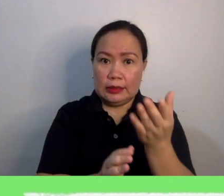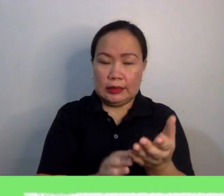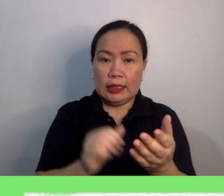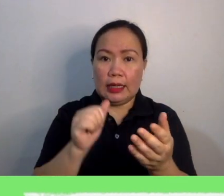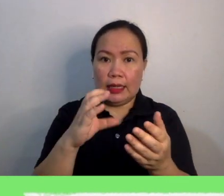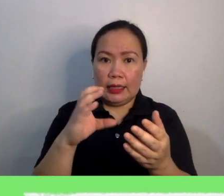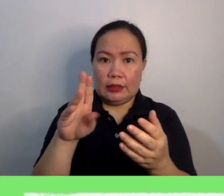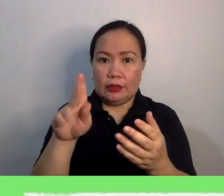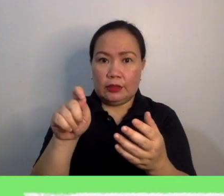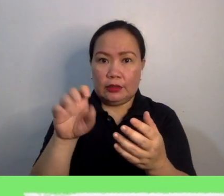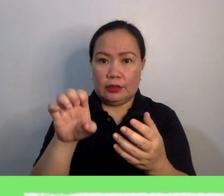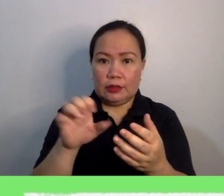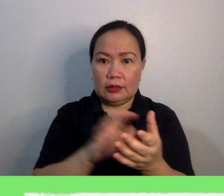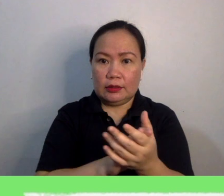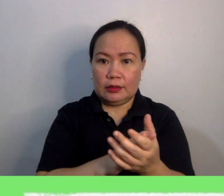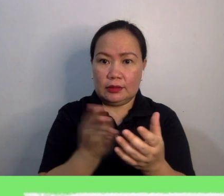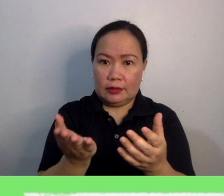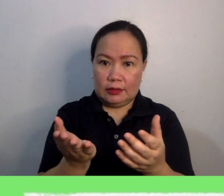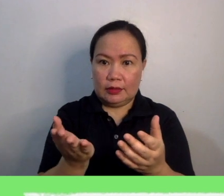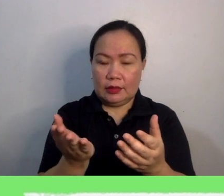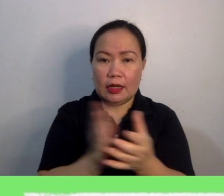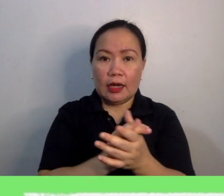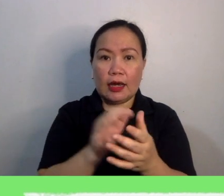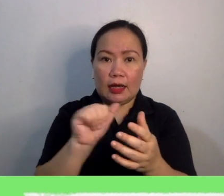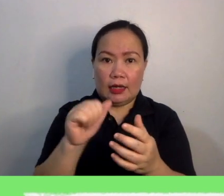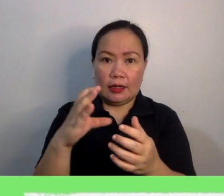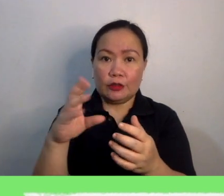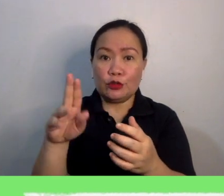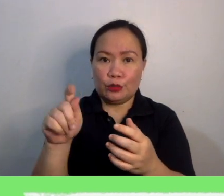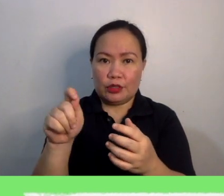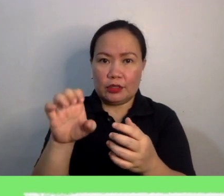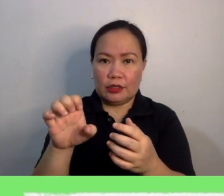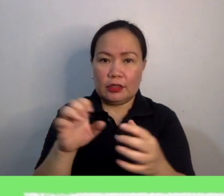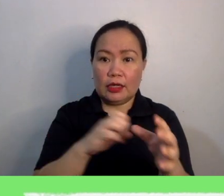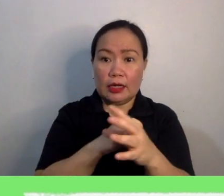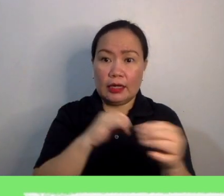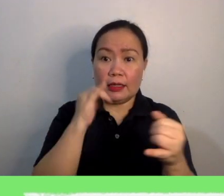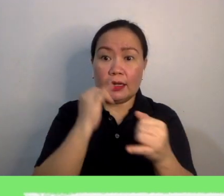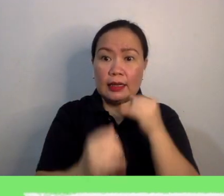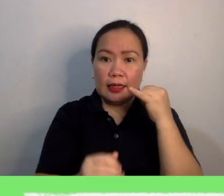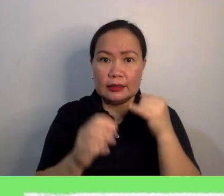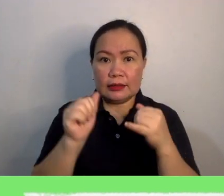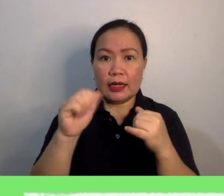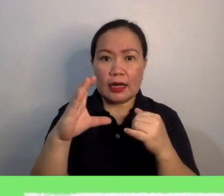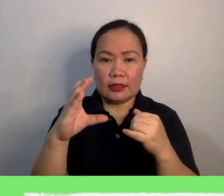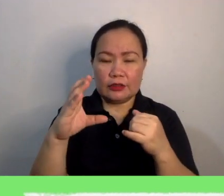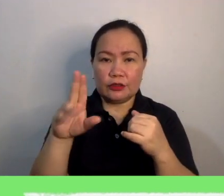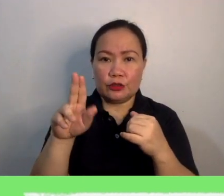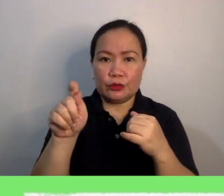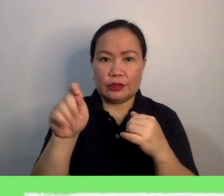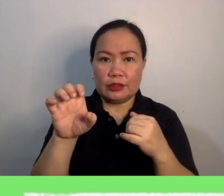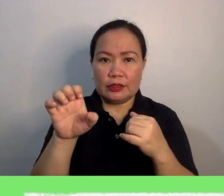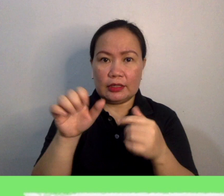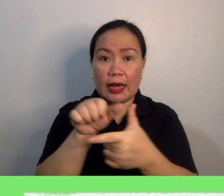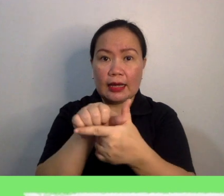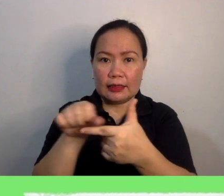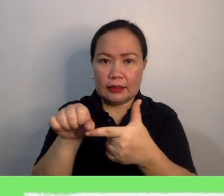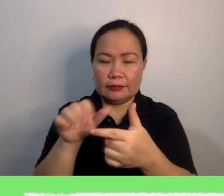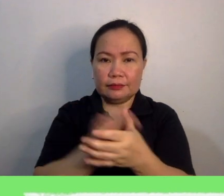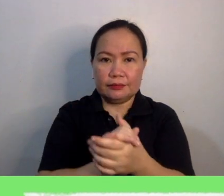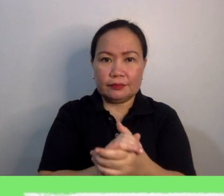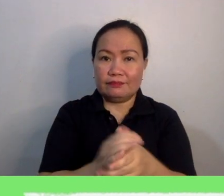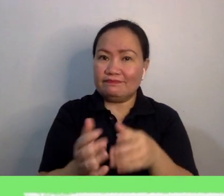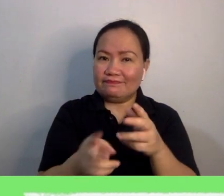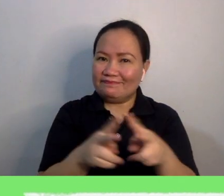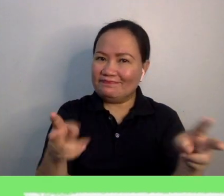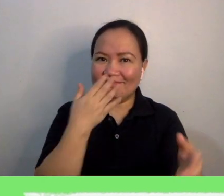is acute angle. This is also acute. And this is also acute angle. Okay,